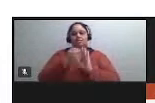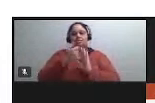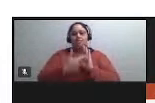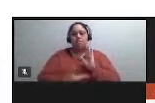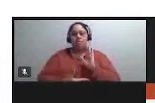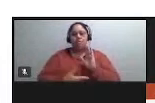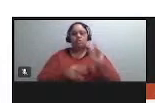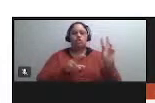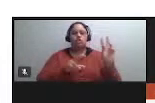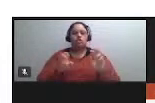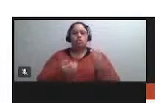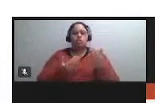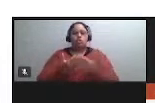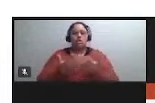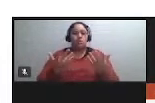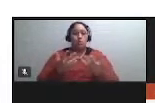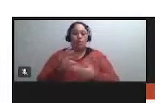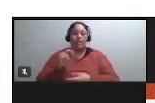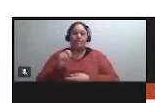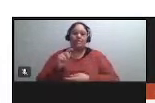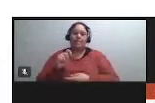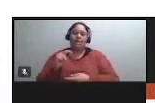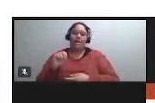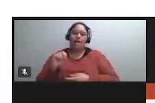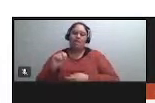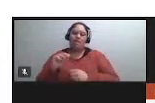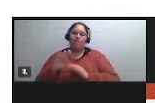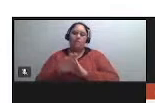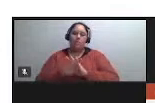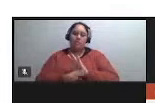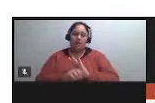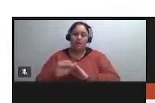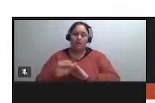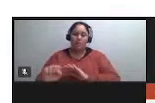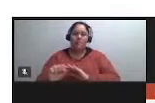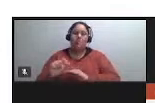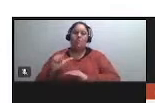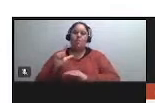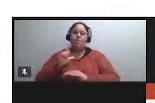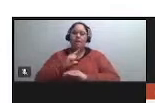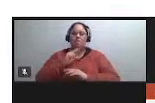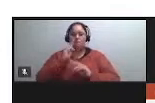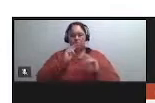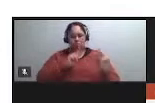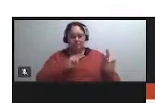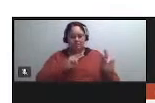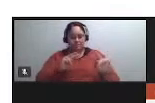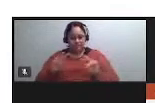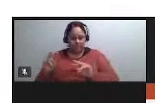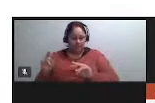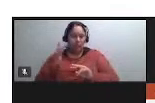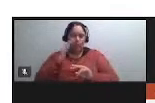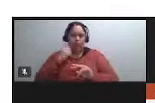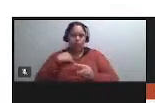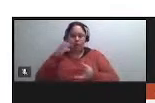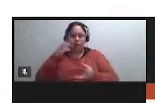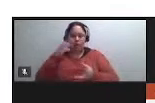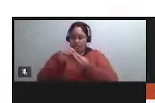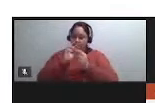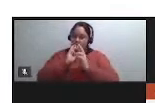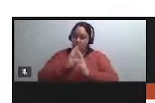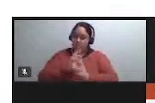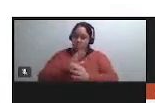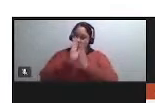the issues that were raised at the Chetanati so that we can see if when doing the report also those